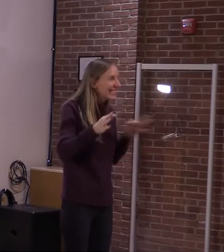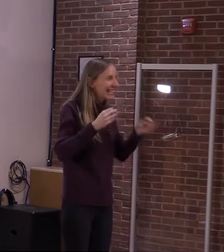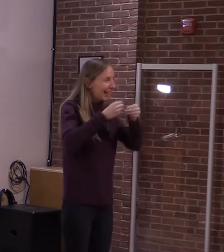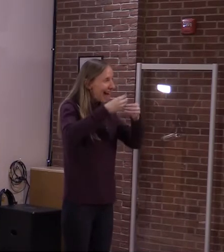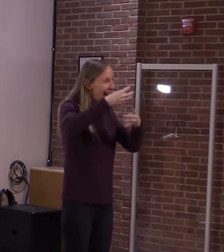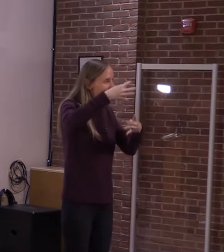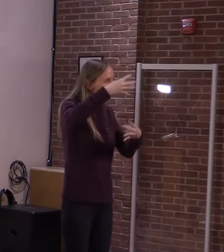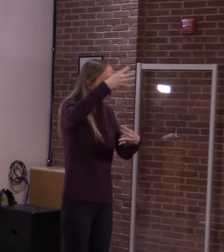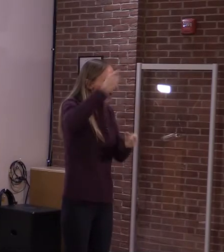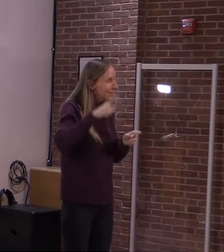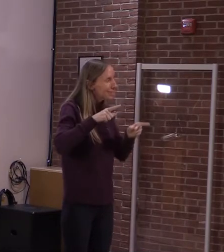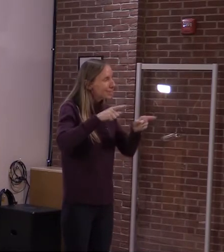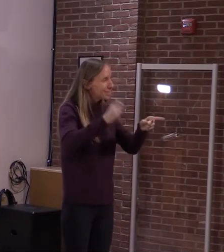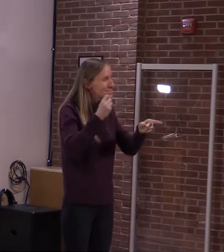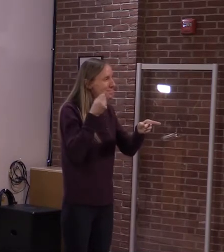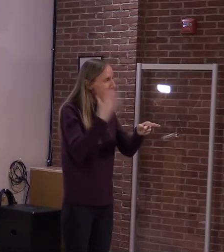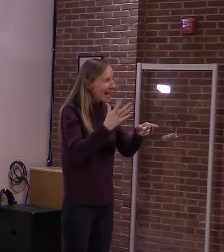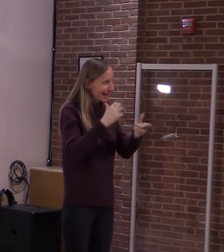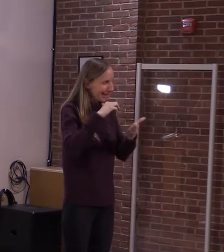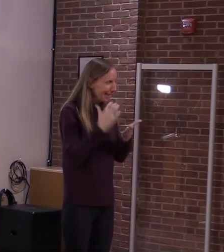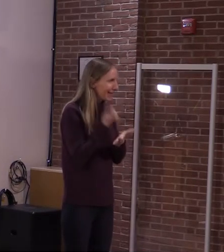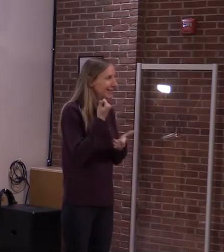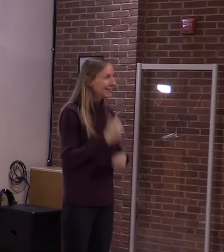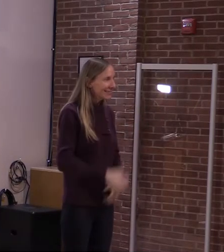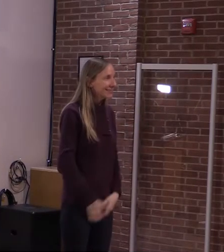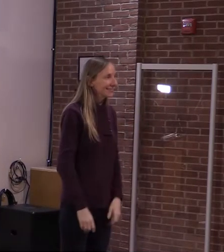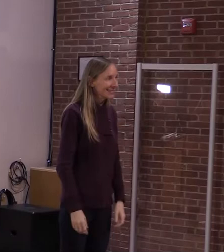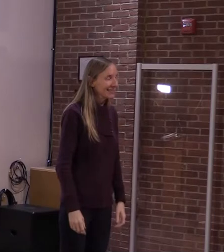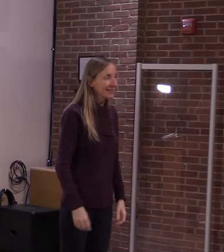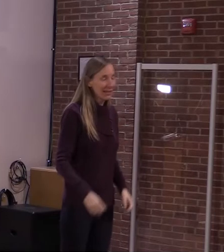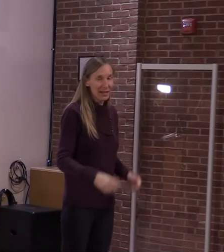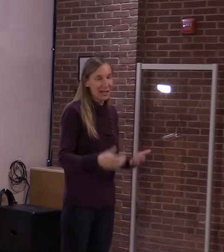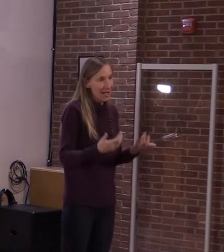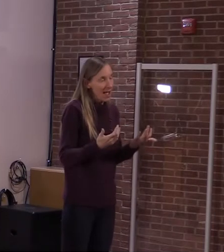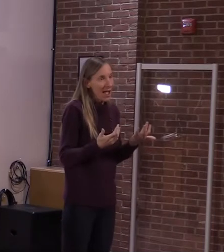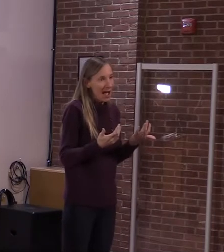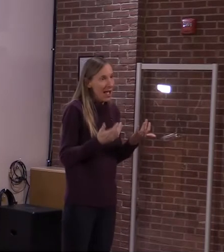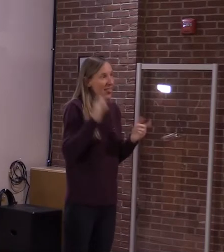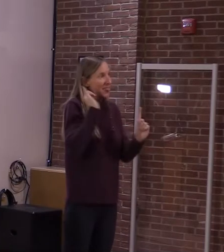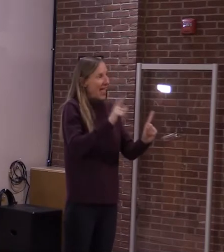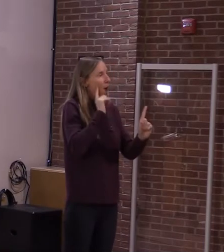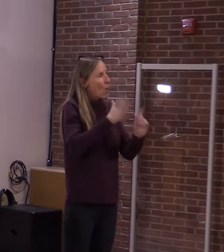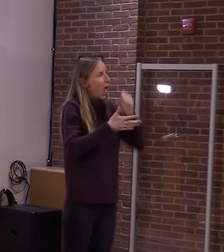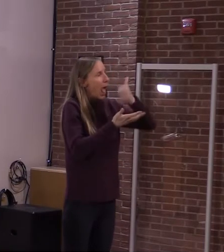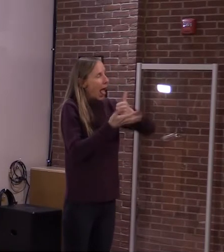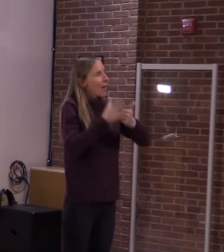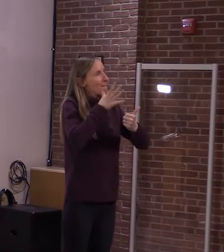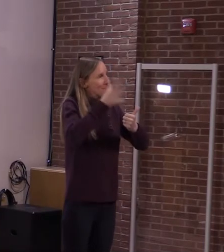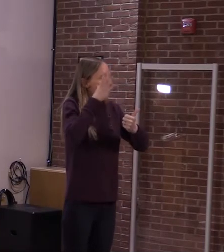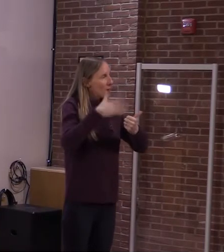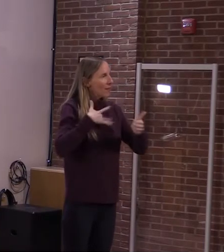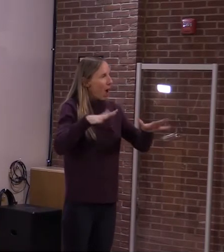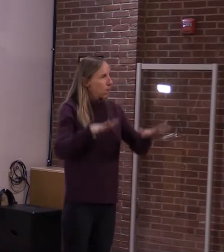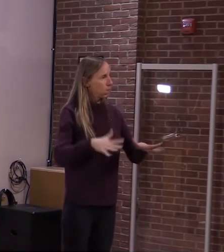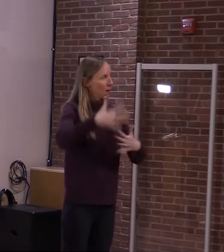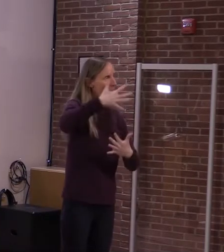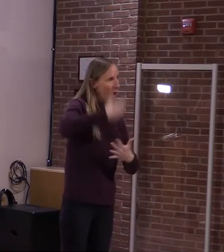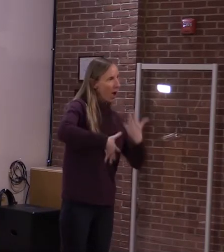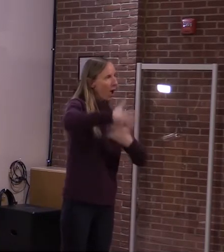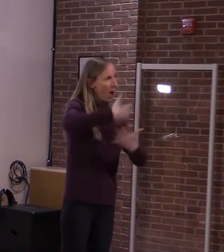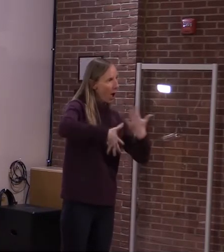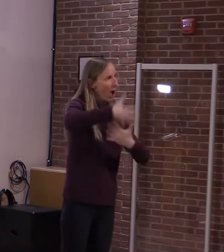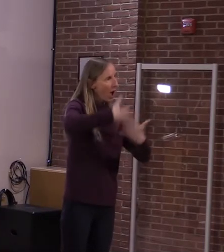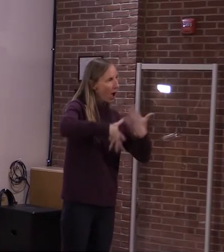are laying out at this point in time and are developing. I think this will help parents as well as the